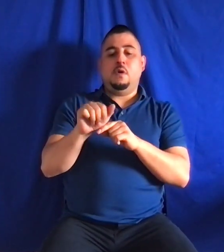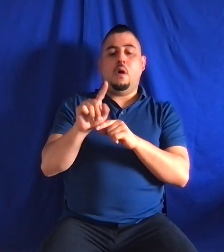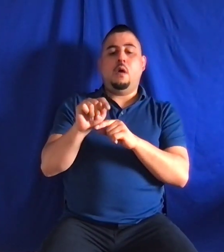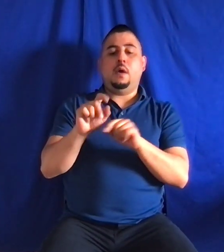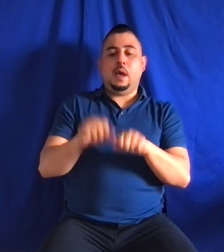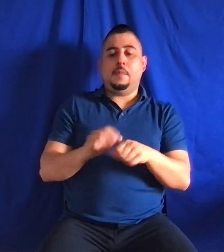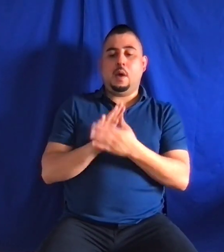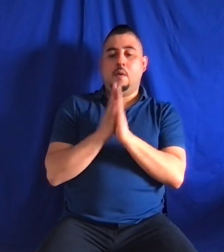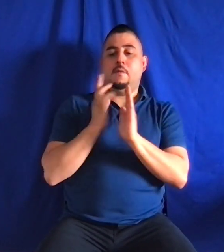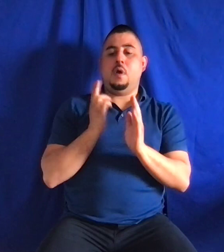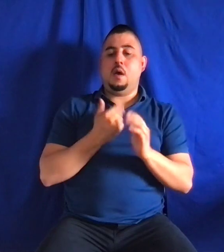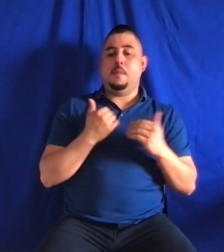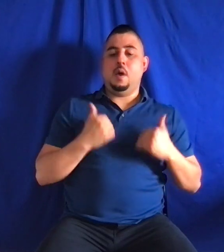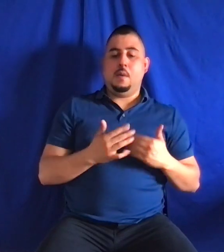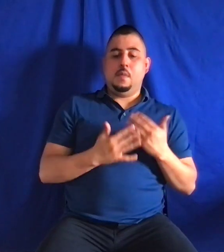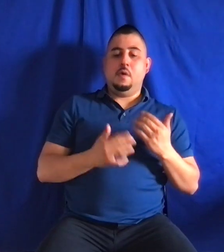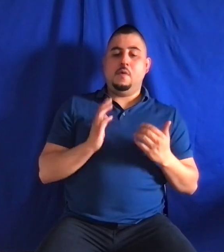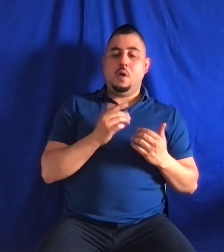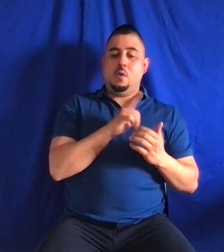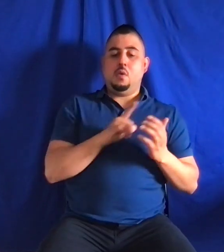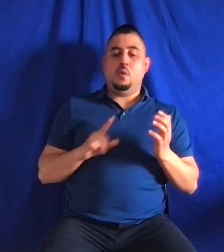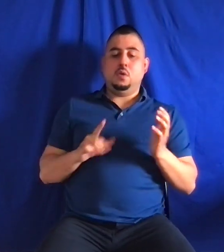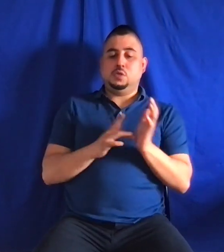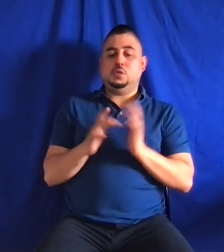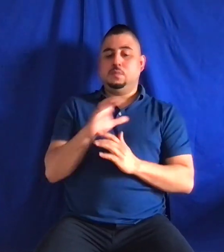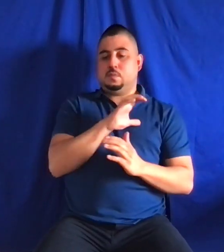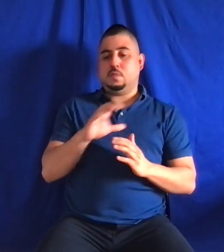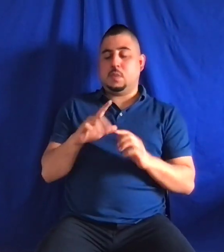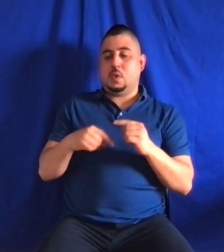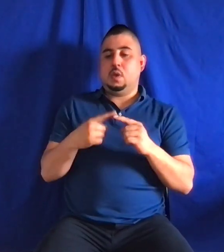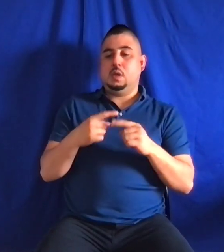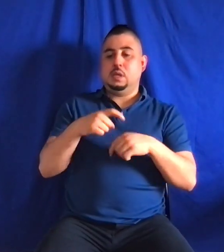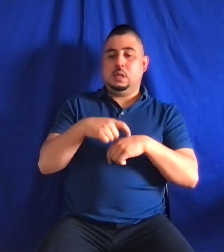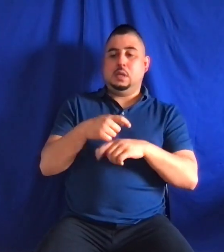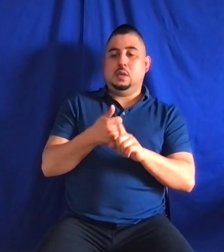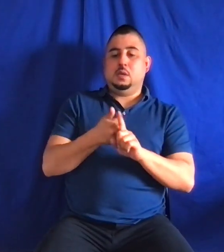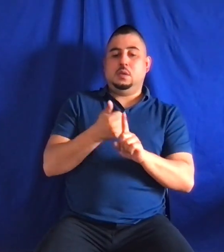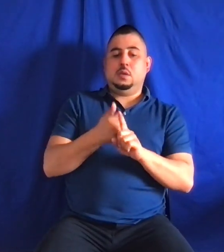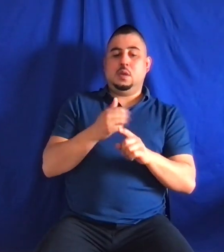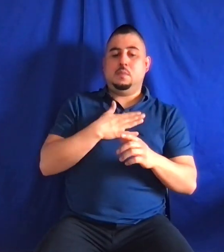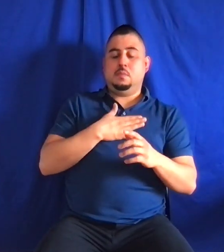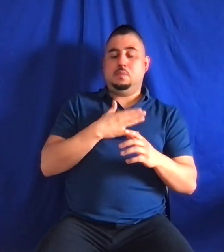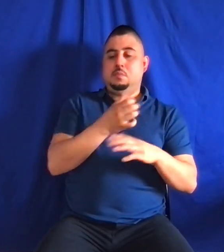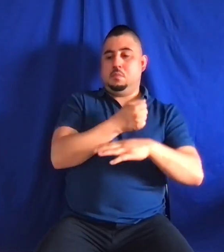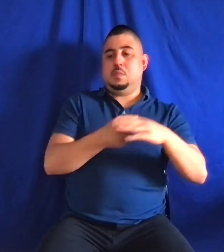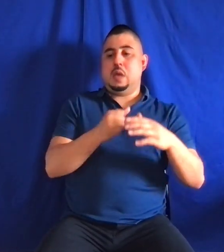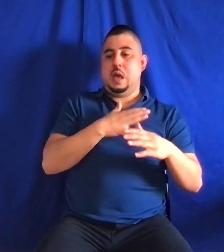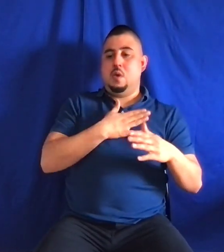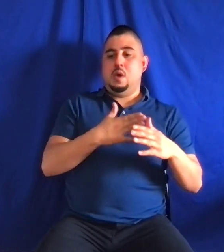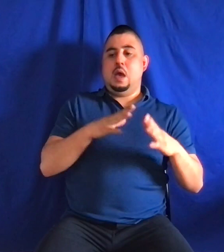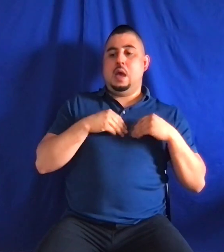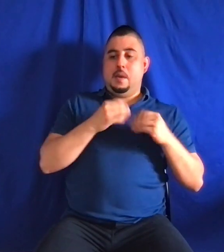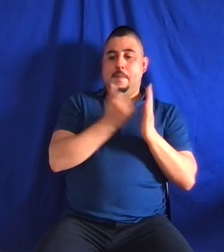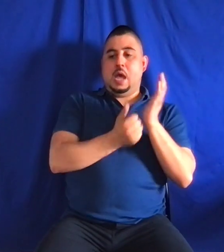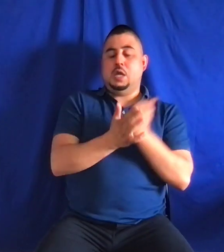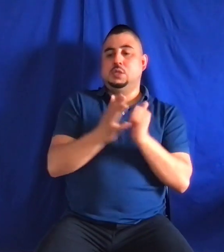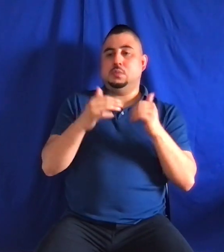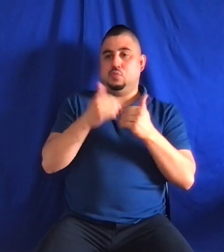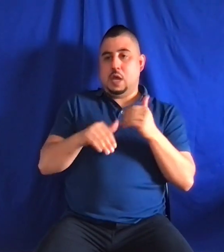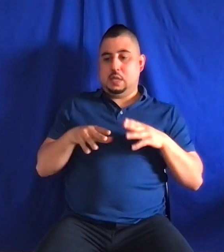the body and blood of our Lord Jesus Christ. At the time he was betrayed and entered willingly into his passion, he took bread, and giving thanks,